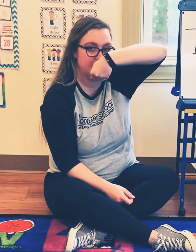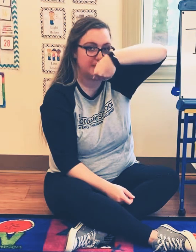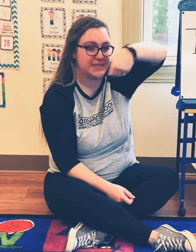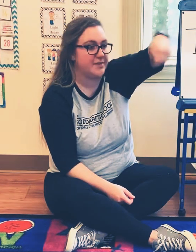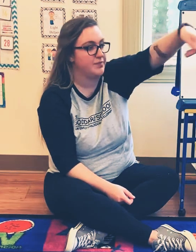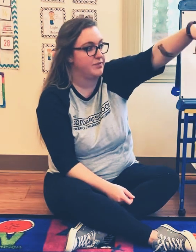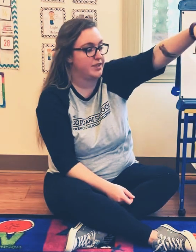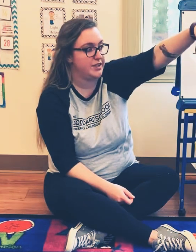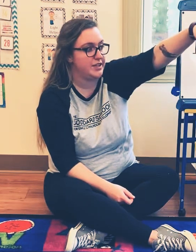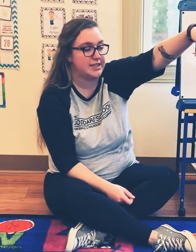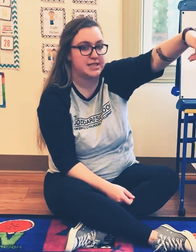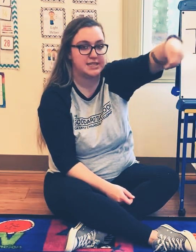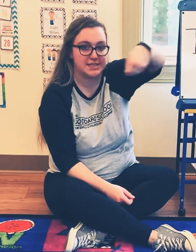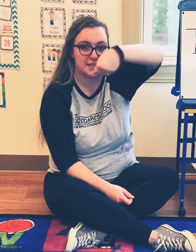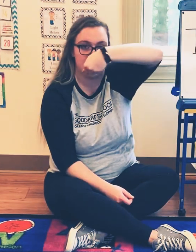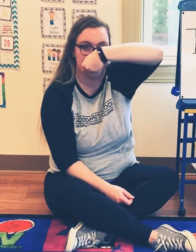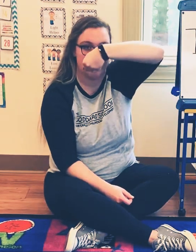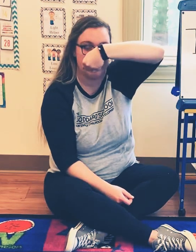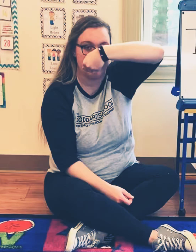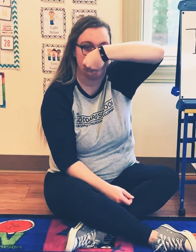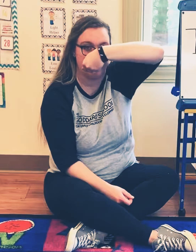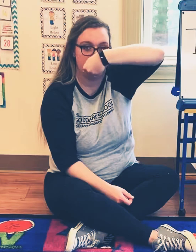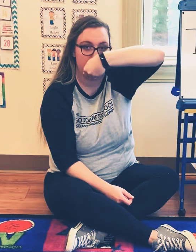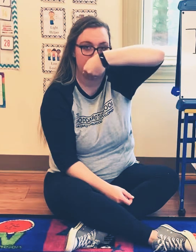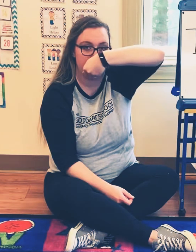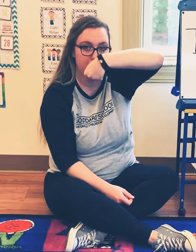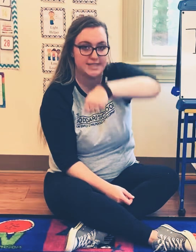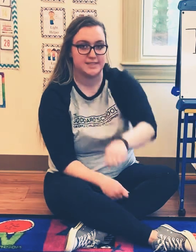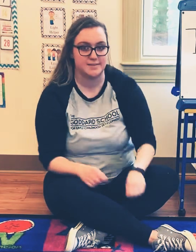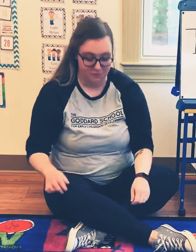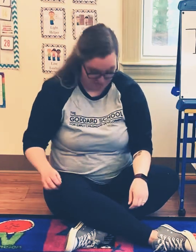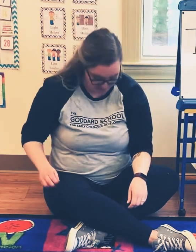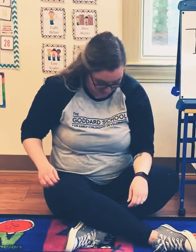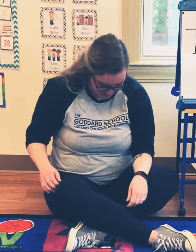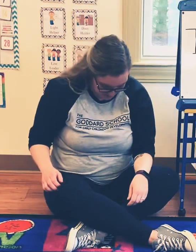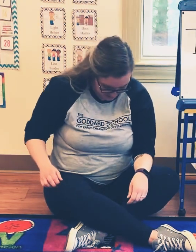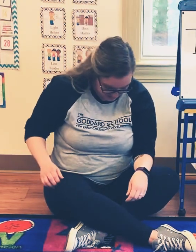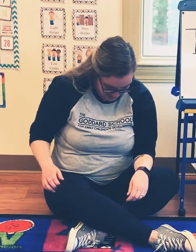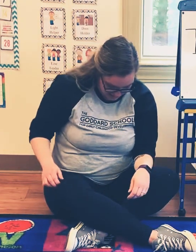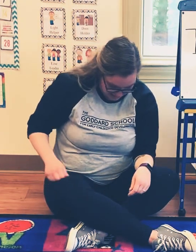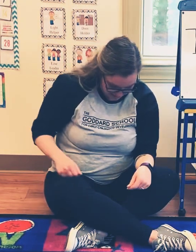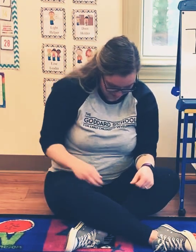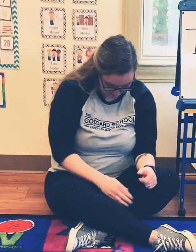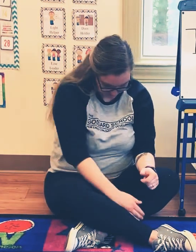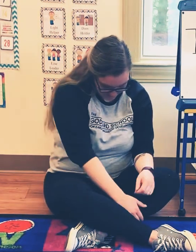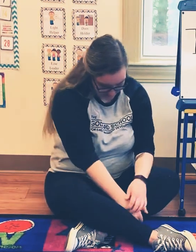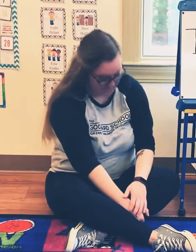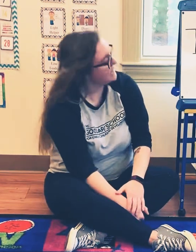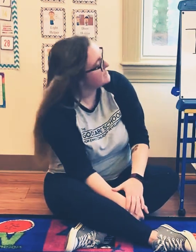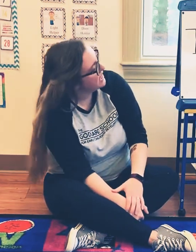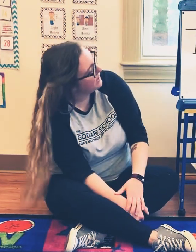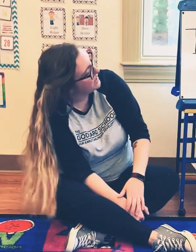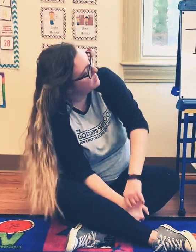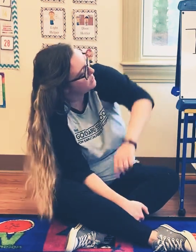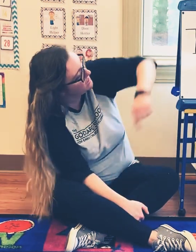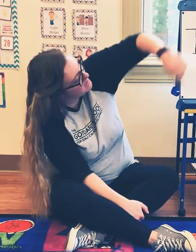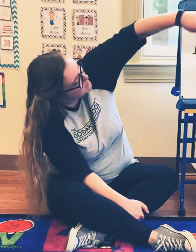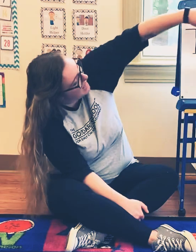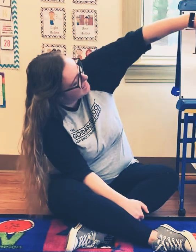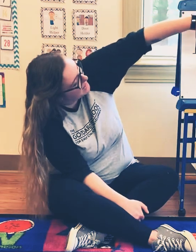pizza. Take your hand like this and then cup it in front of your face. Good job. The next letter in the word inspire